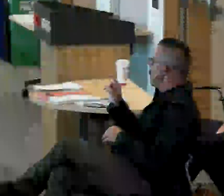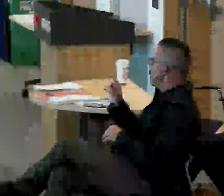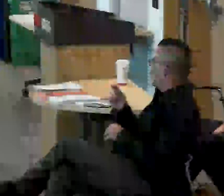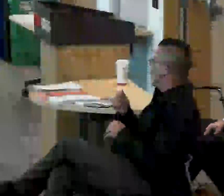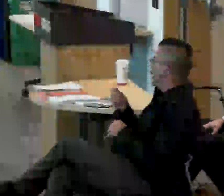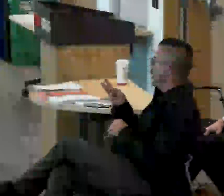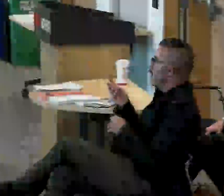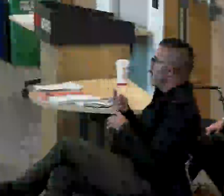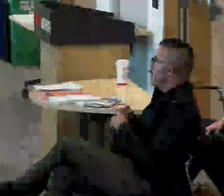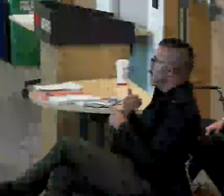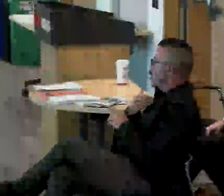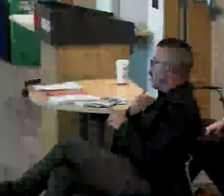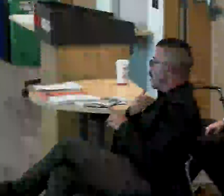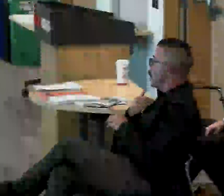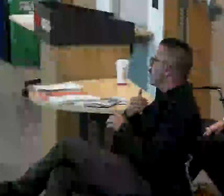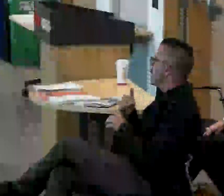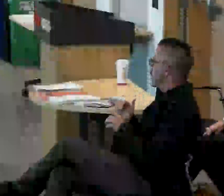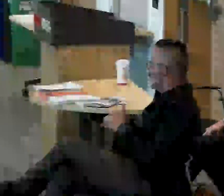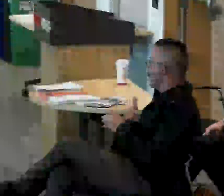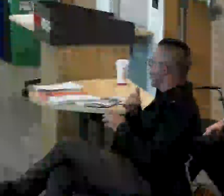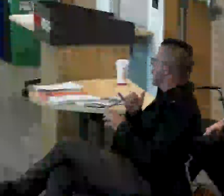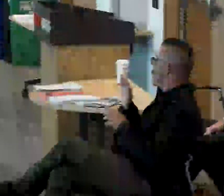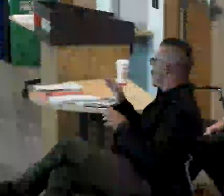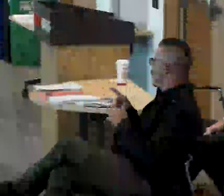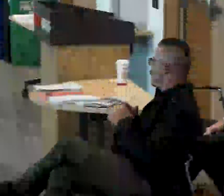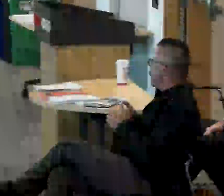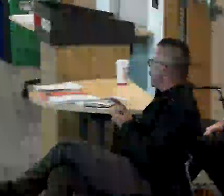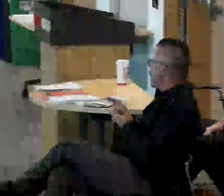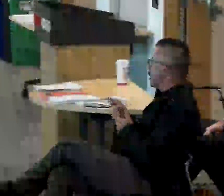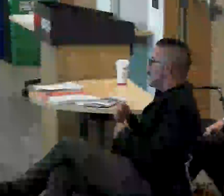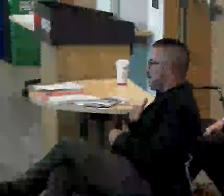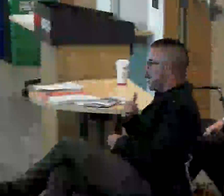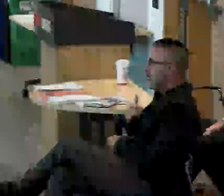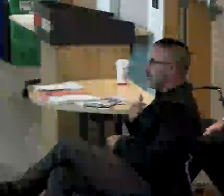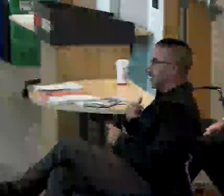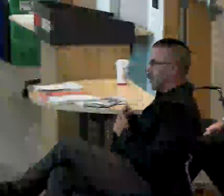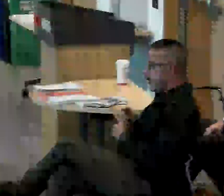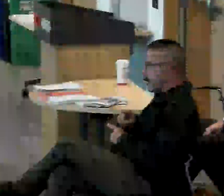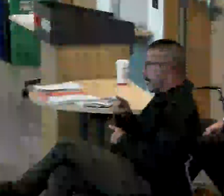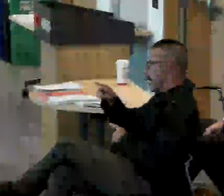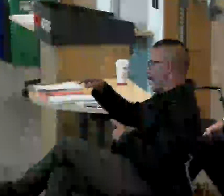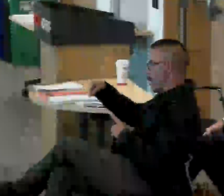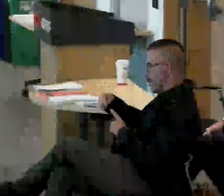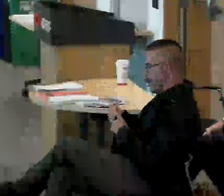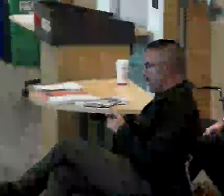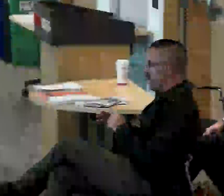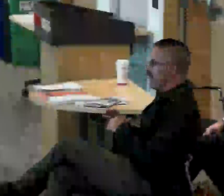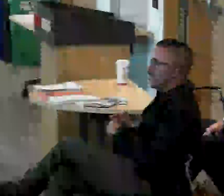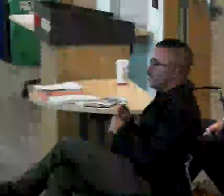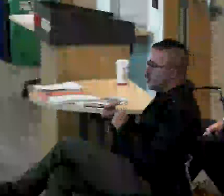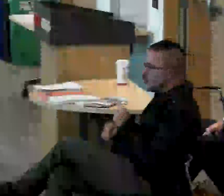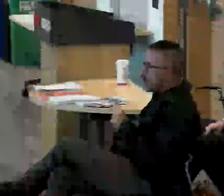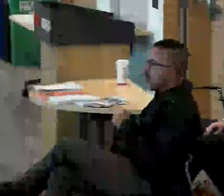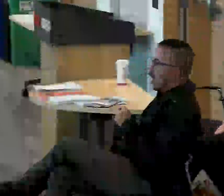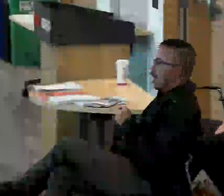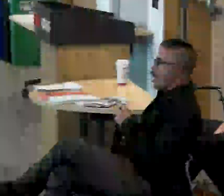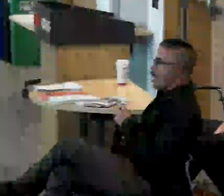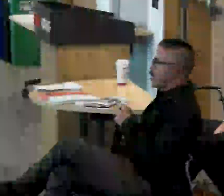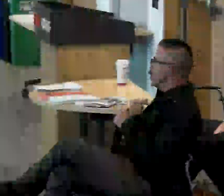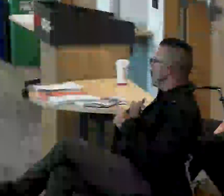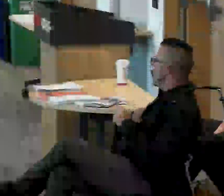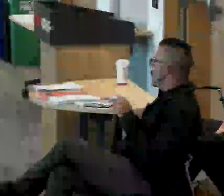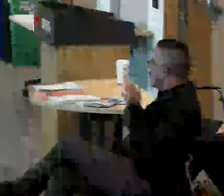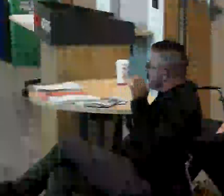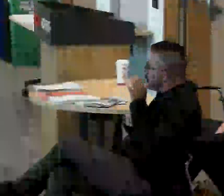we really appreciated you having you there, and I feel like we've come full circle, you know, as we get more and more of the